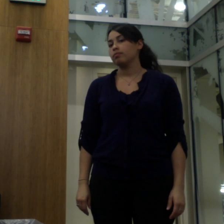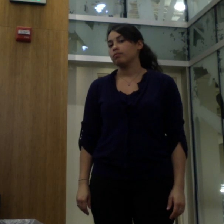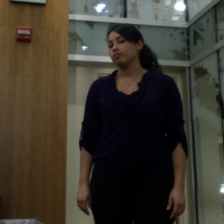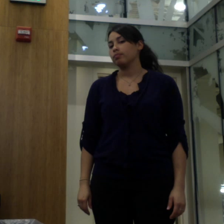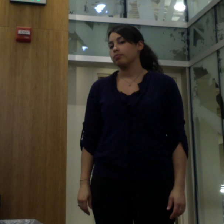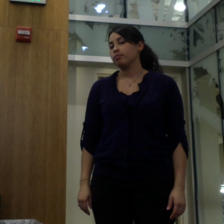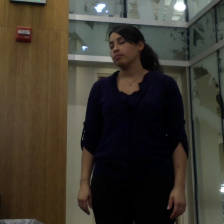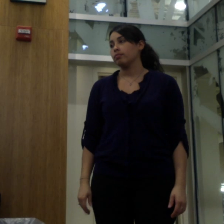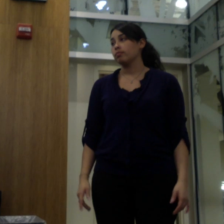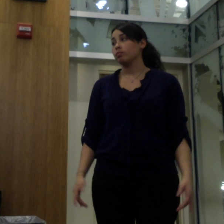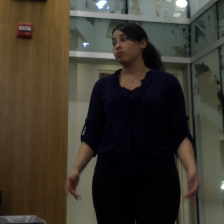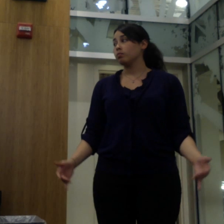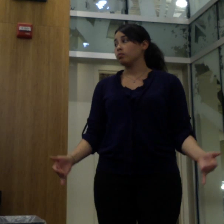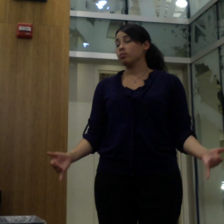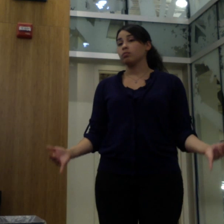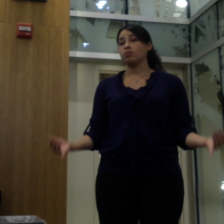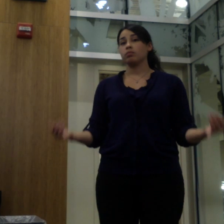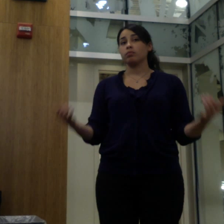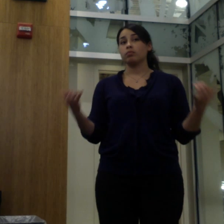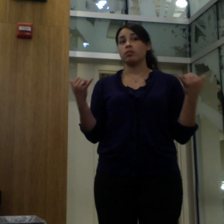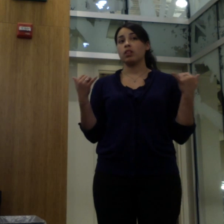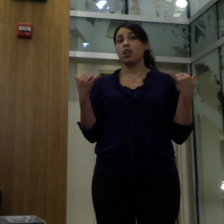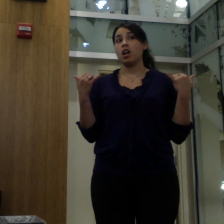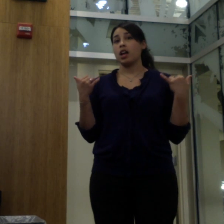Now, a flood,